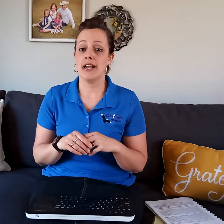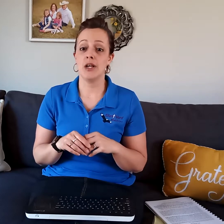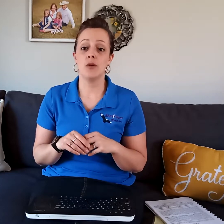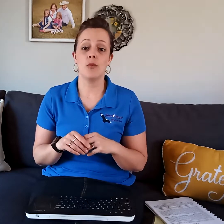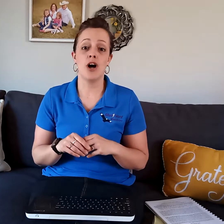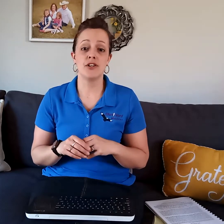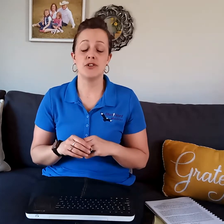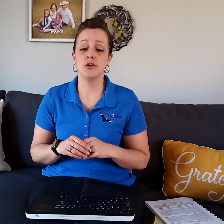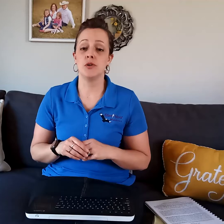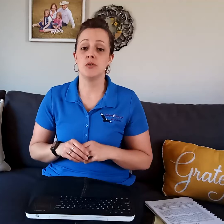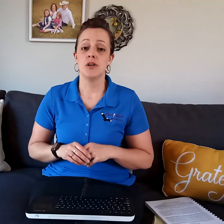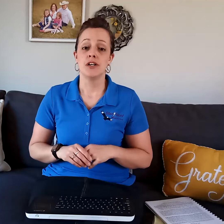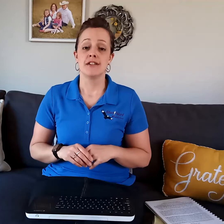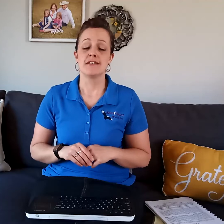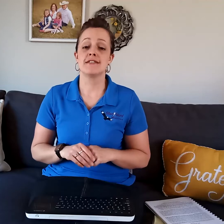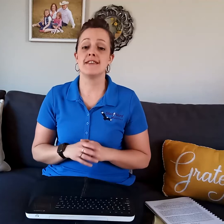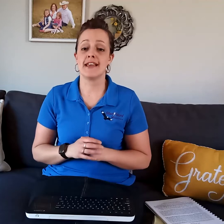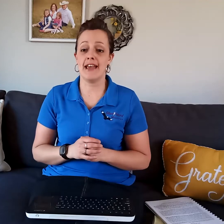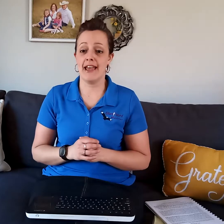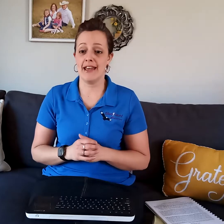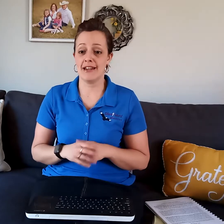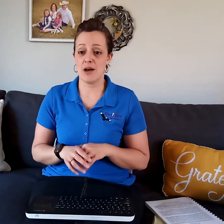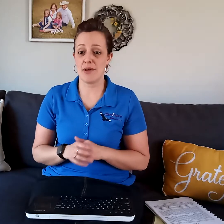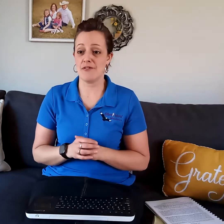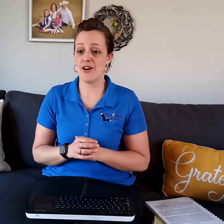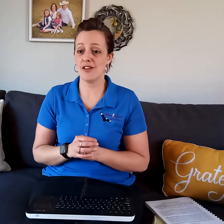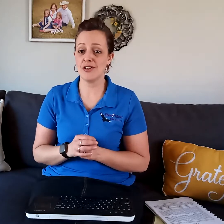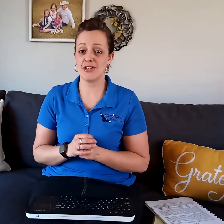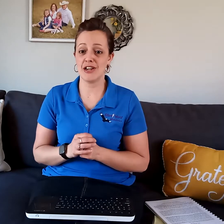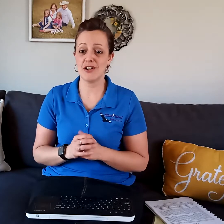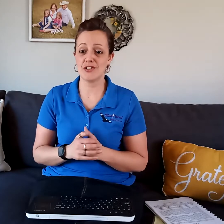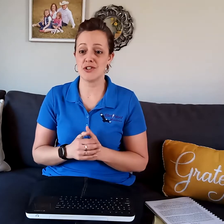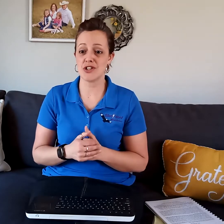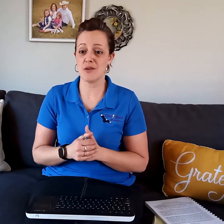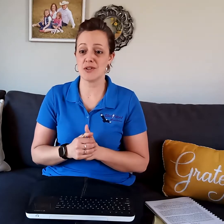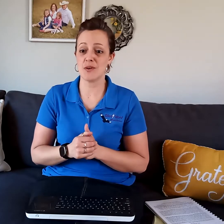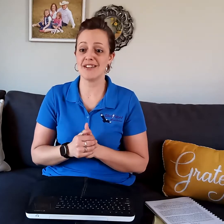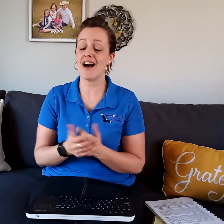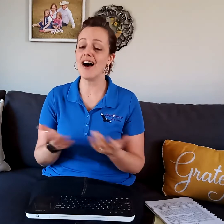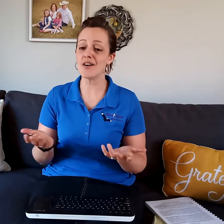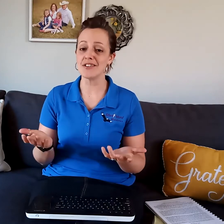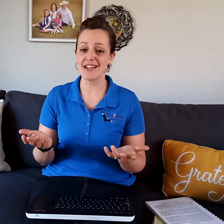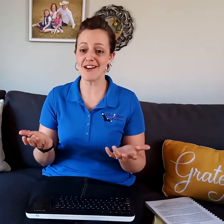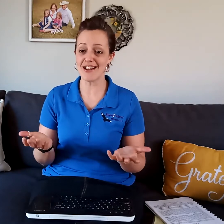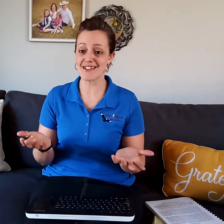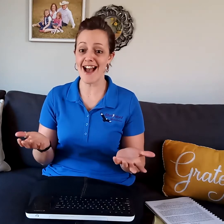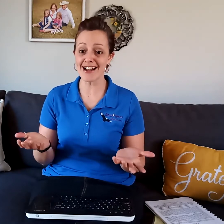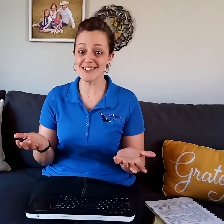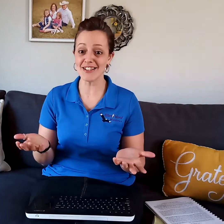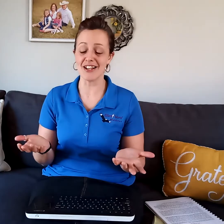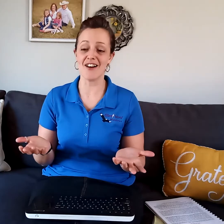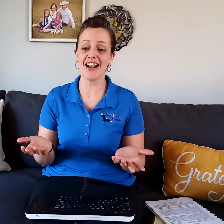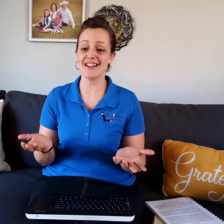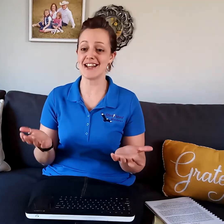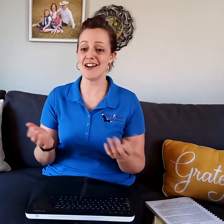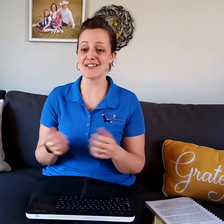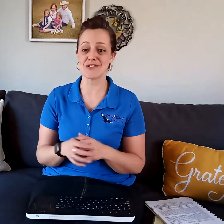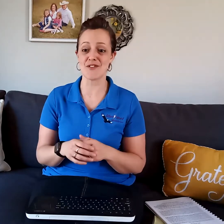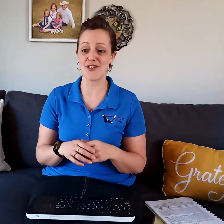Anybody want to stick a hand up and volunteer to show us one? Oh, Darius, excellent. All right, Darius was the first